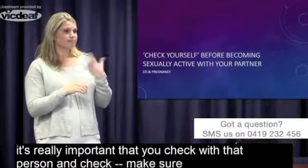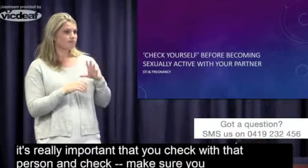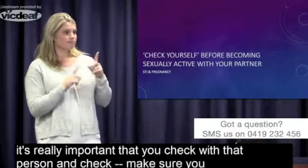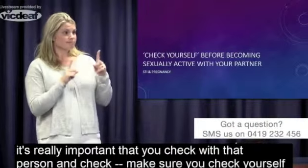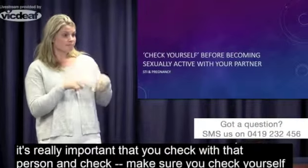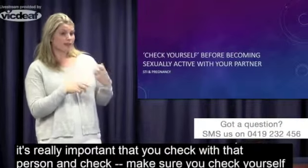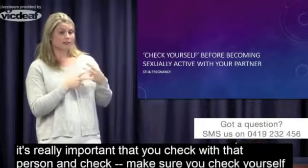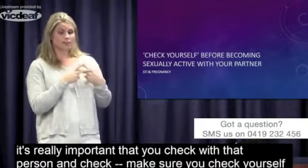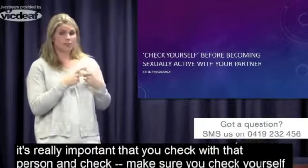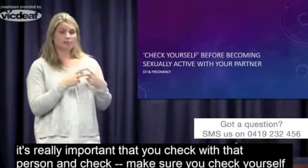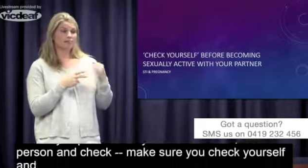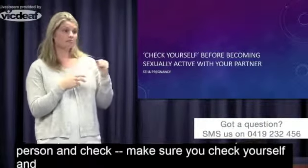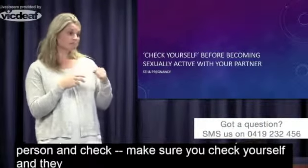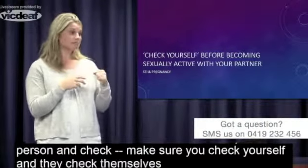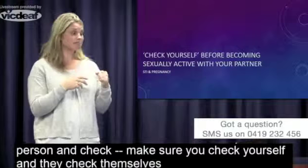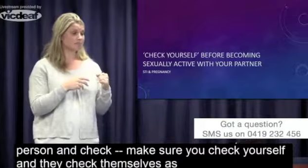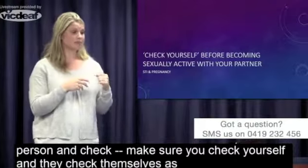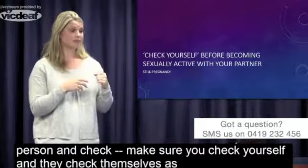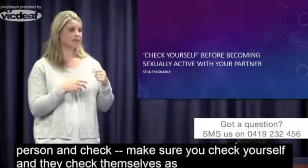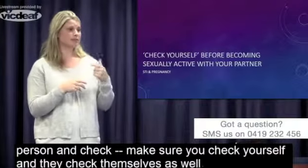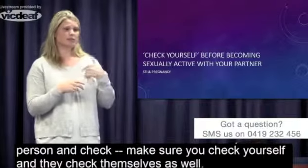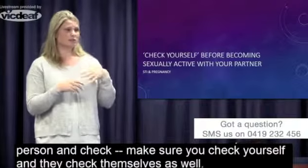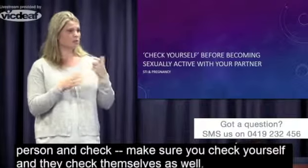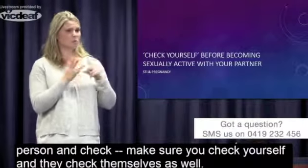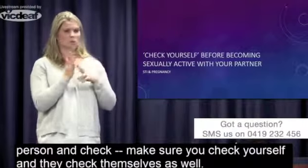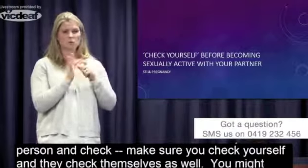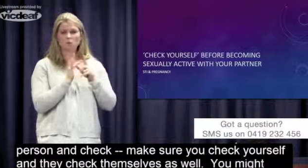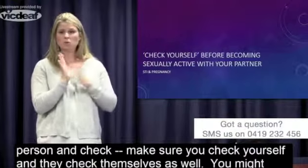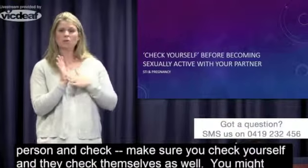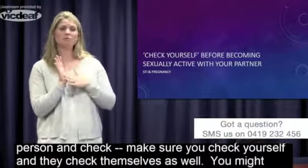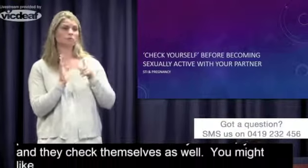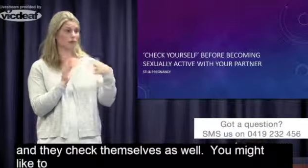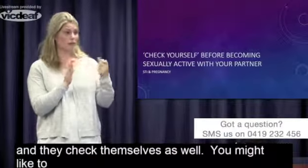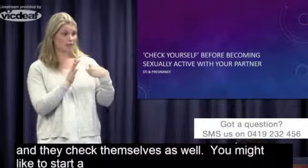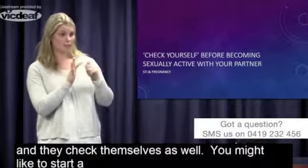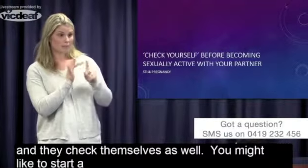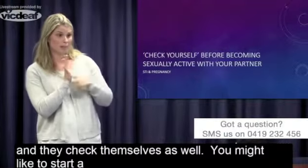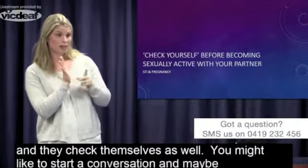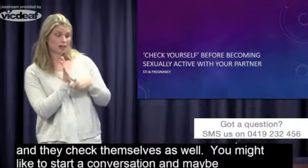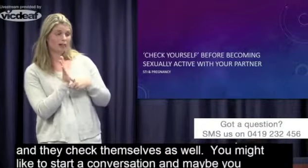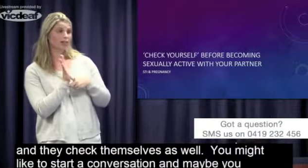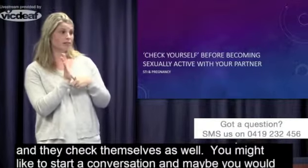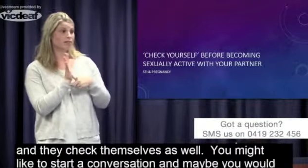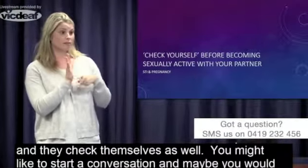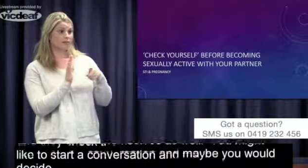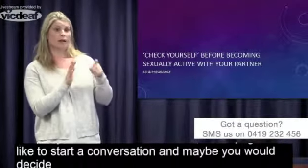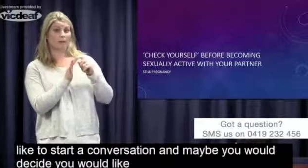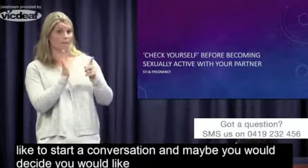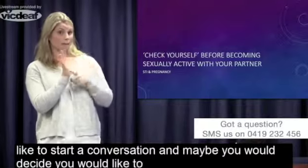and maybe you decide that you'd like to have sex sometime in the near future, and maybe you don't want to use a condom, or maybe you've